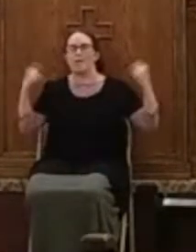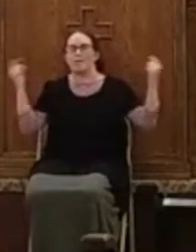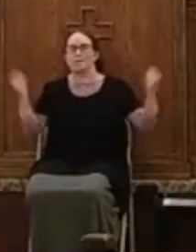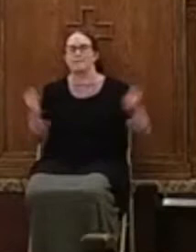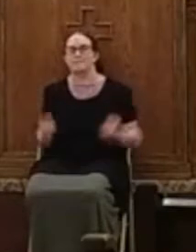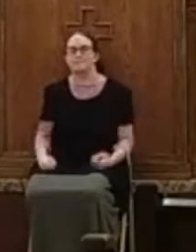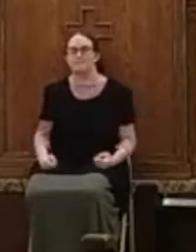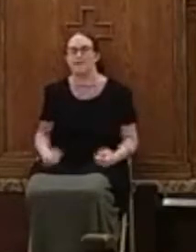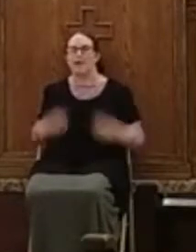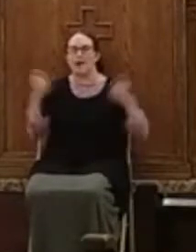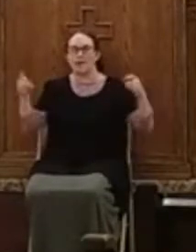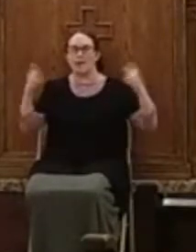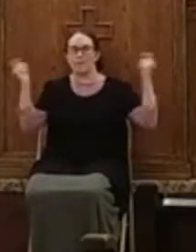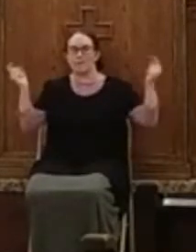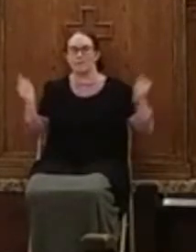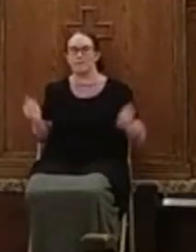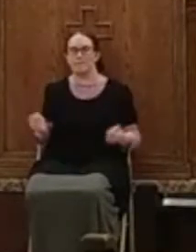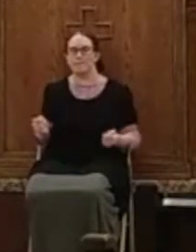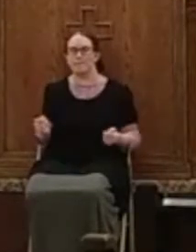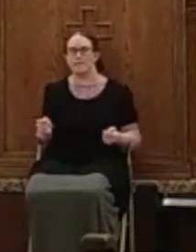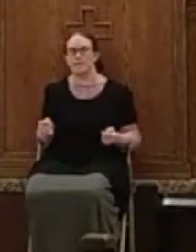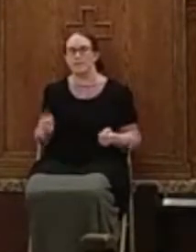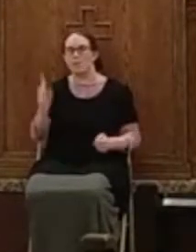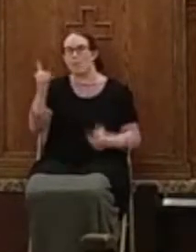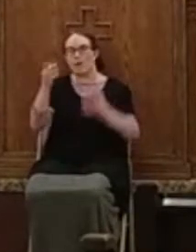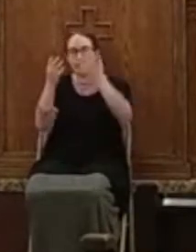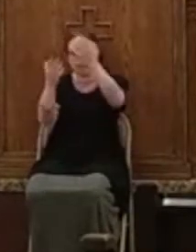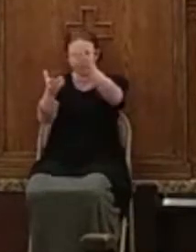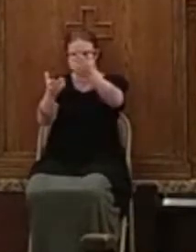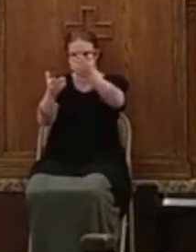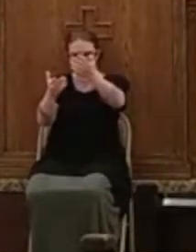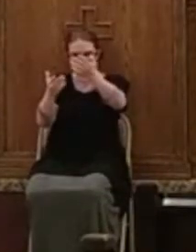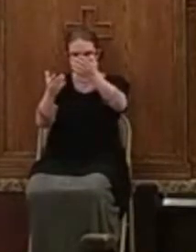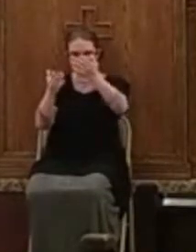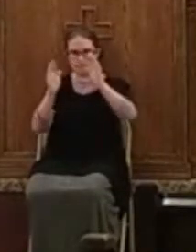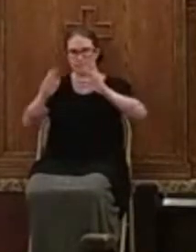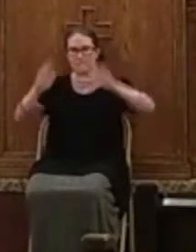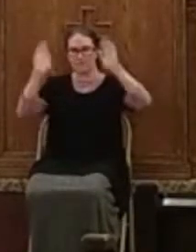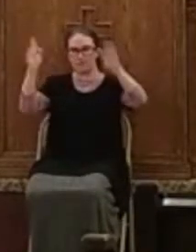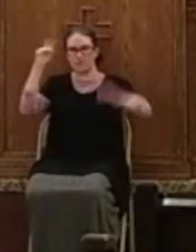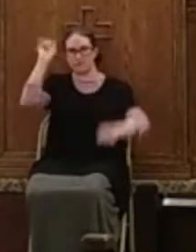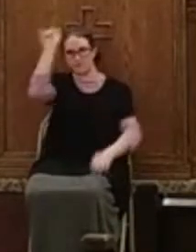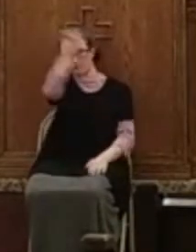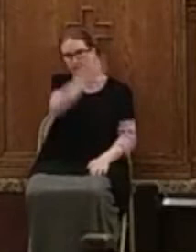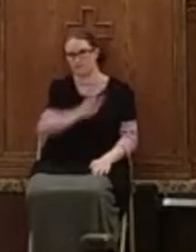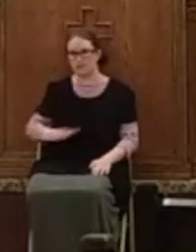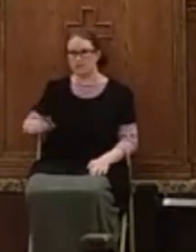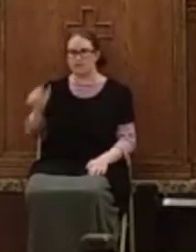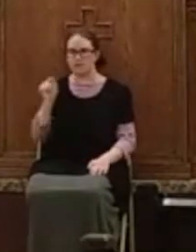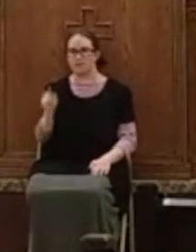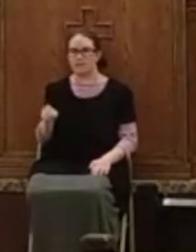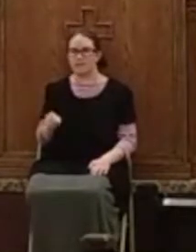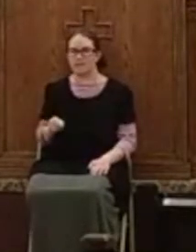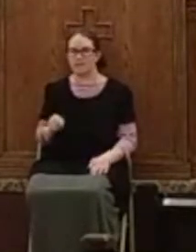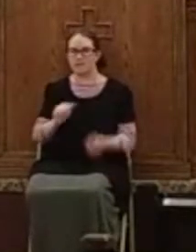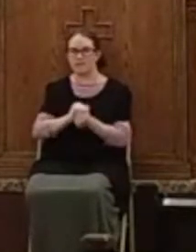Hallelujah. Hallelujah. For by one offering he has perfected forever them that are sanctified, whereof